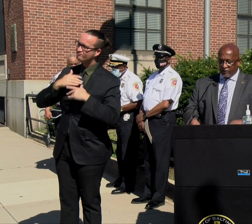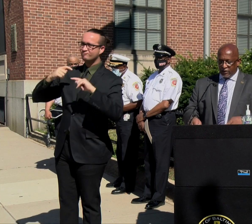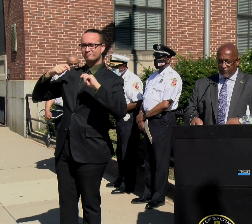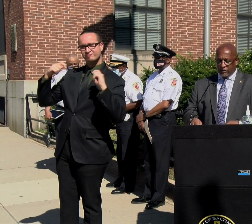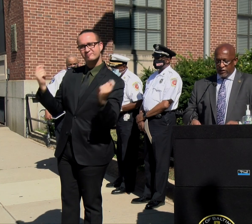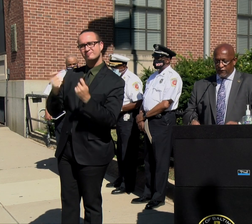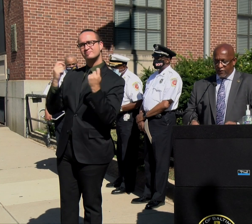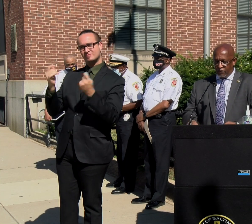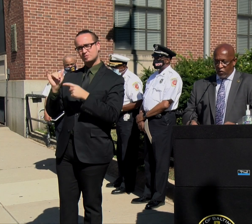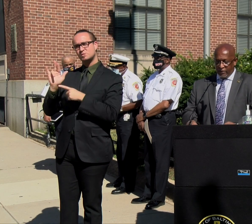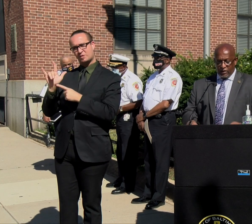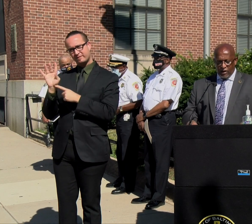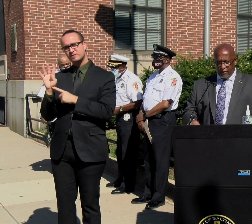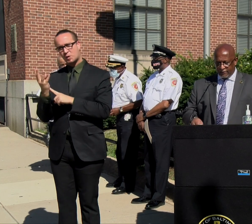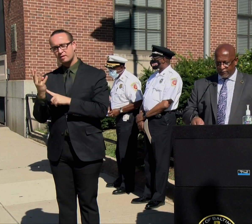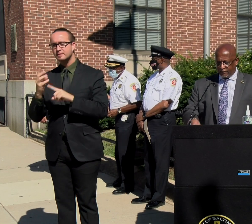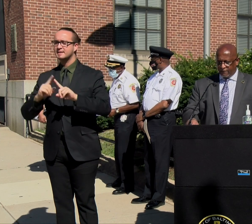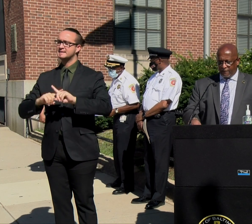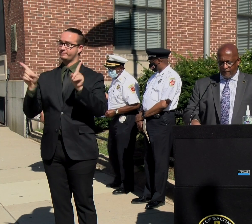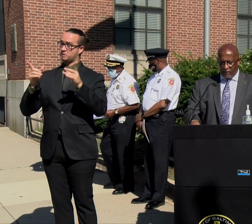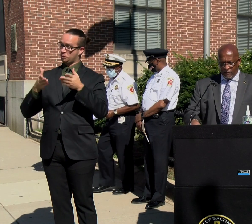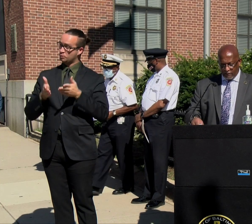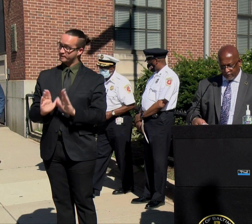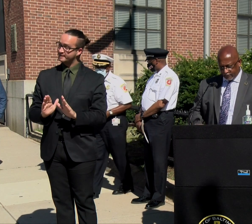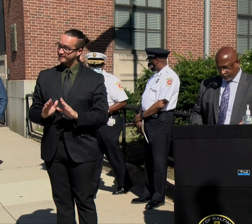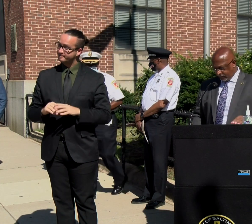it over to Deputy Chief Roman Clark.